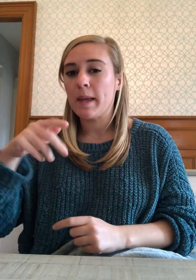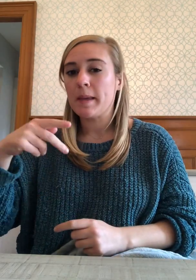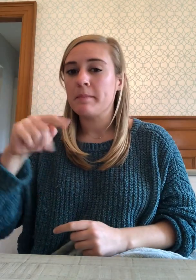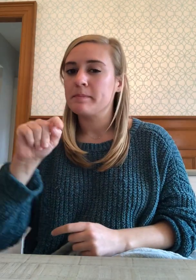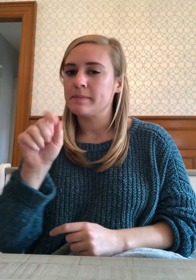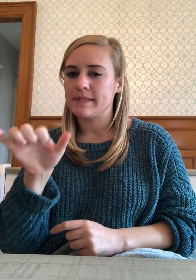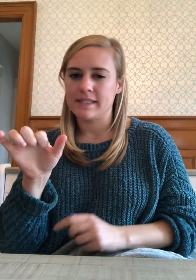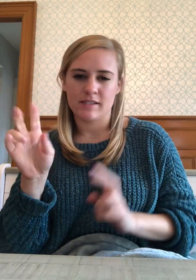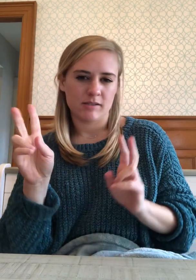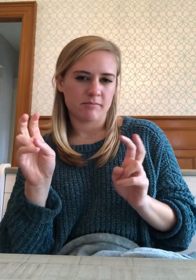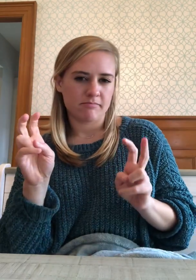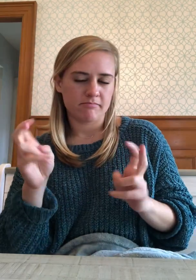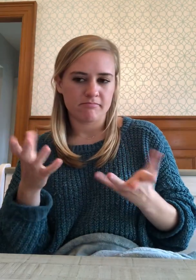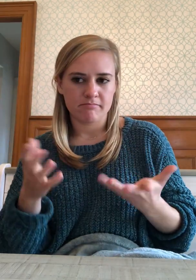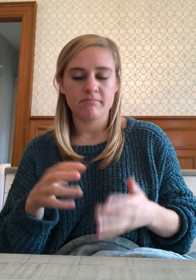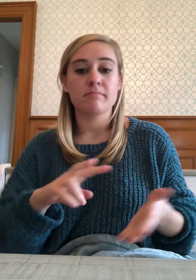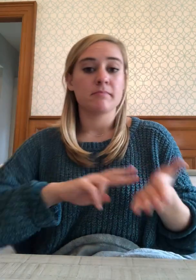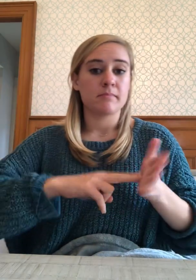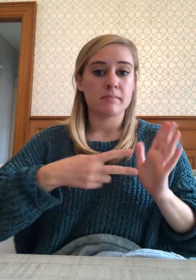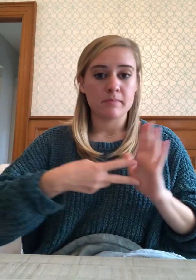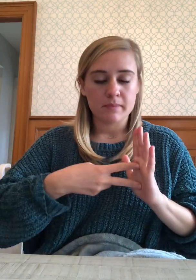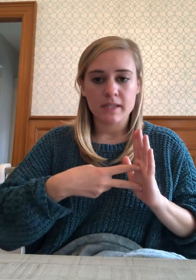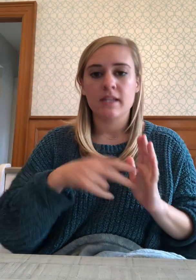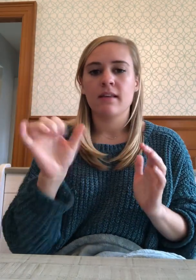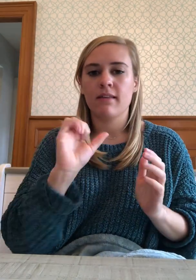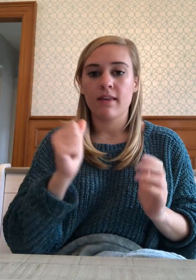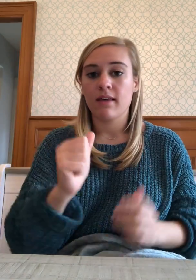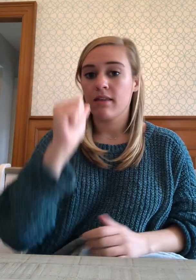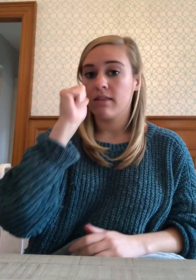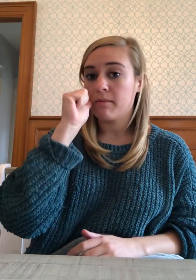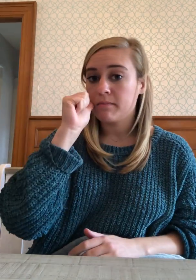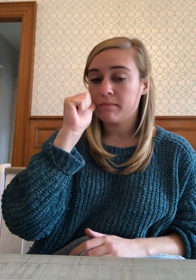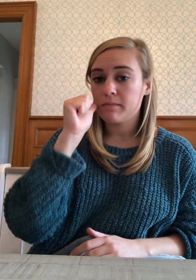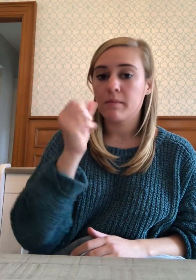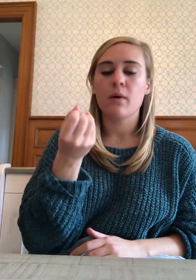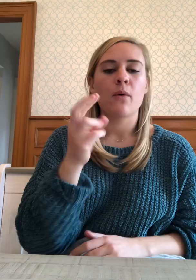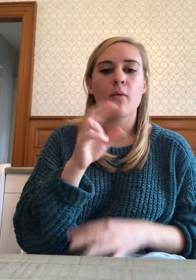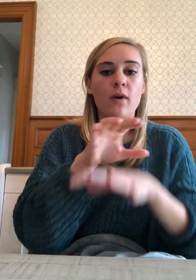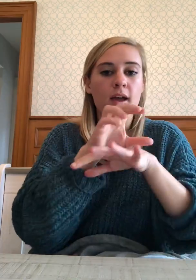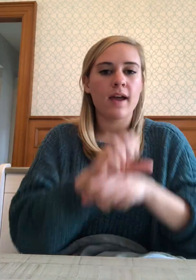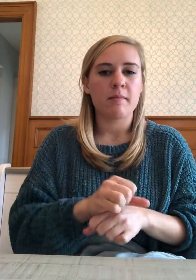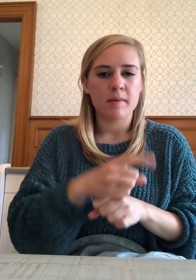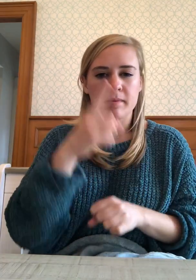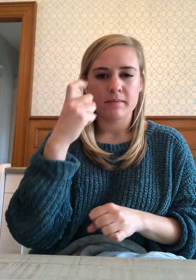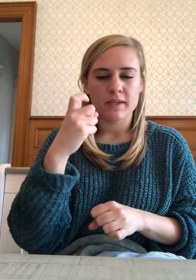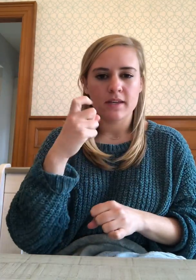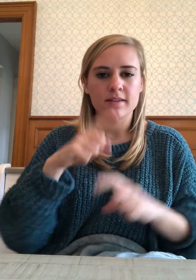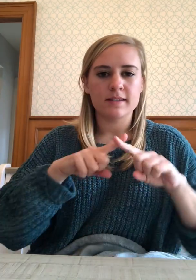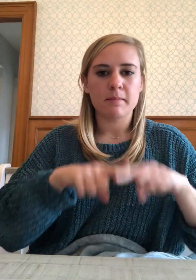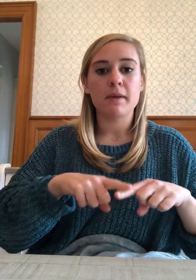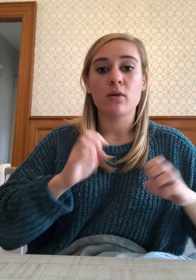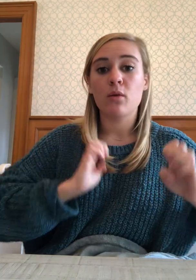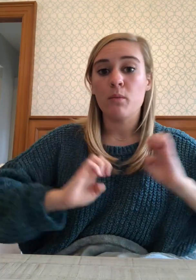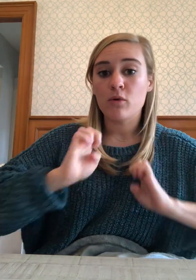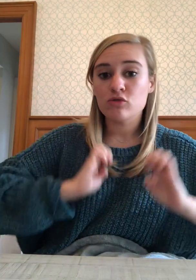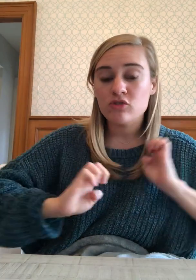habits refer to thumb sucking or a habit from an emotional need. Empty habits, the need